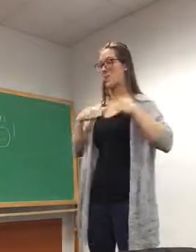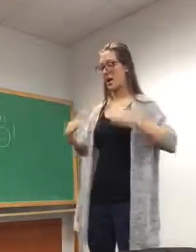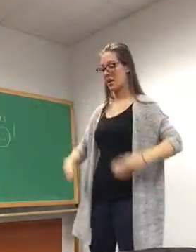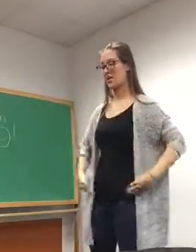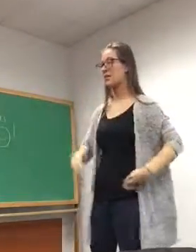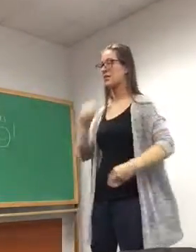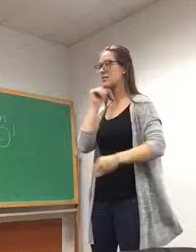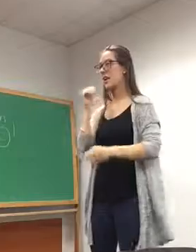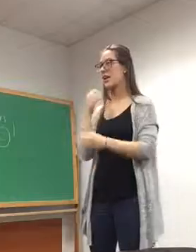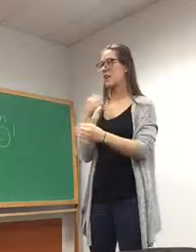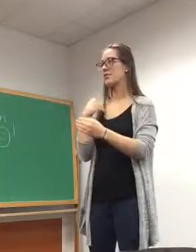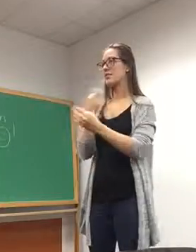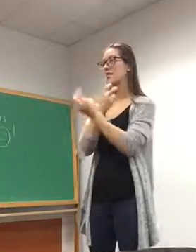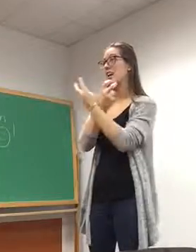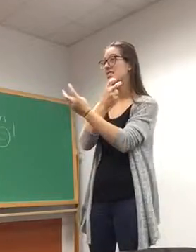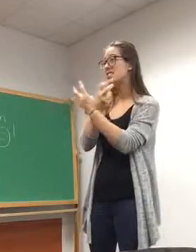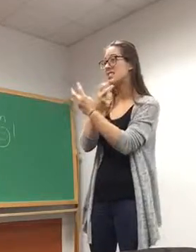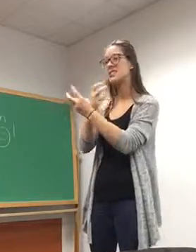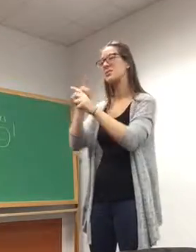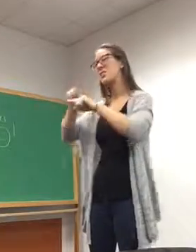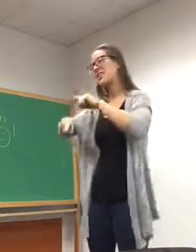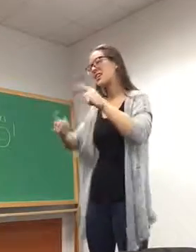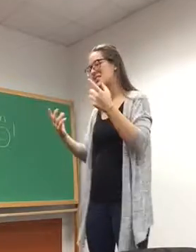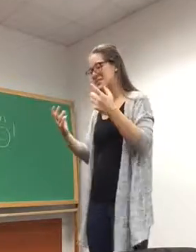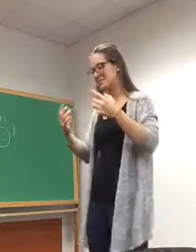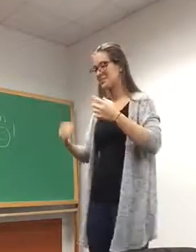Tiffany? Makes blood cells. Wonderful answer.